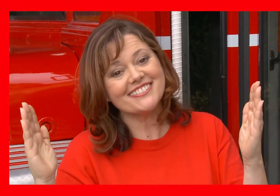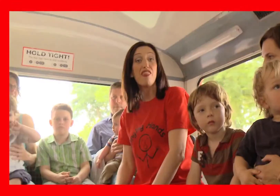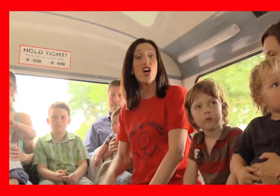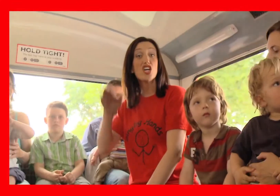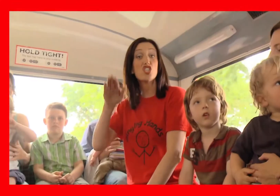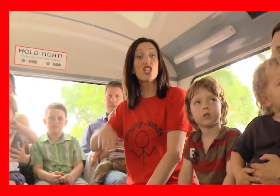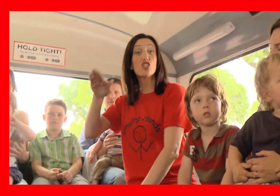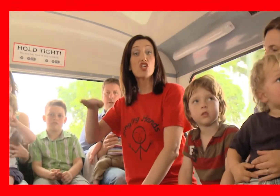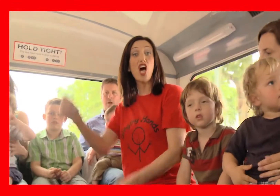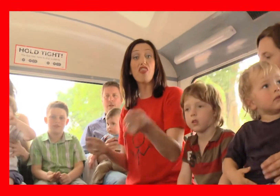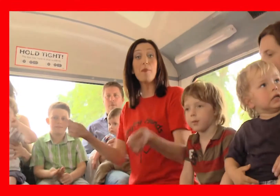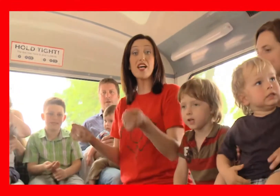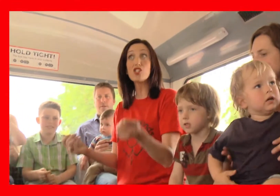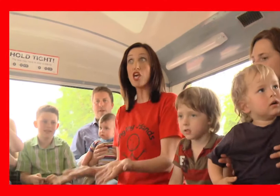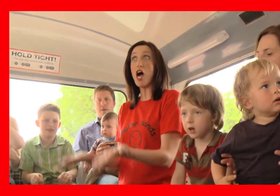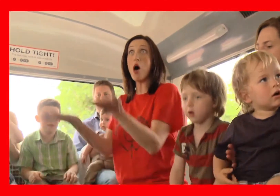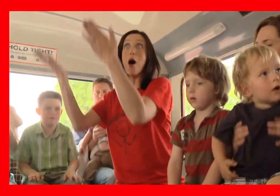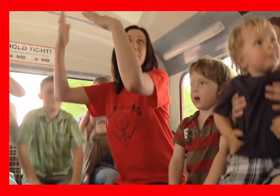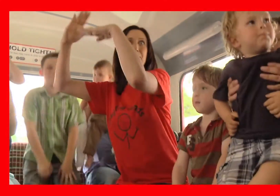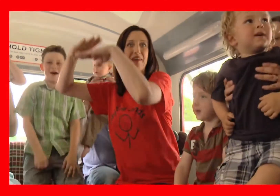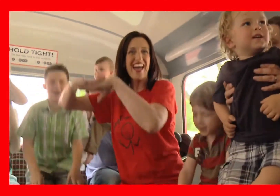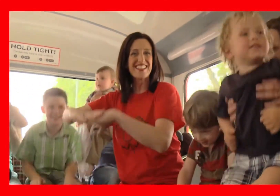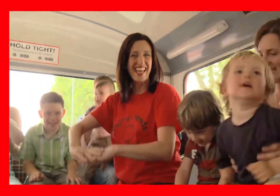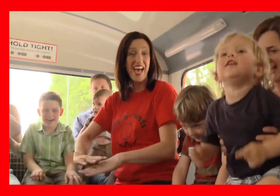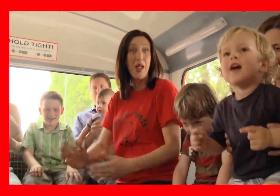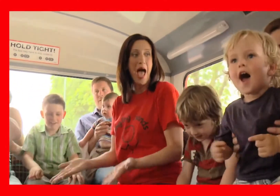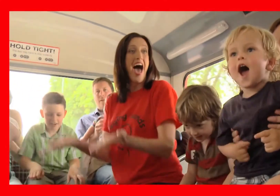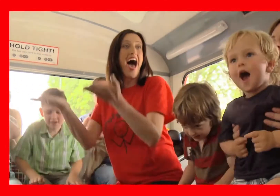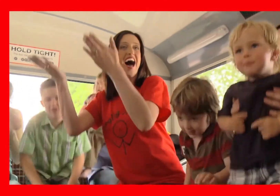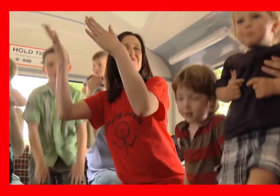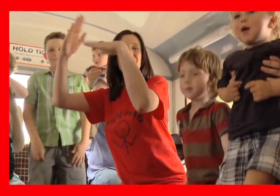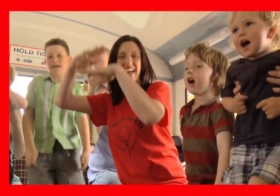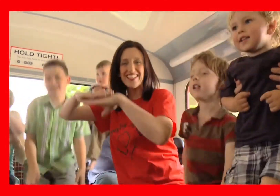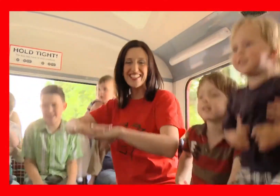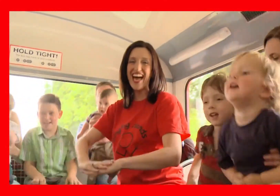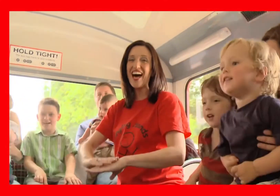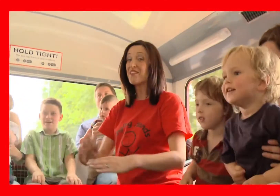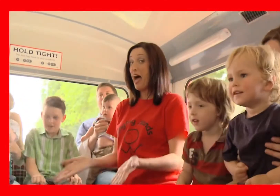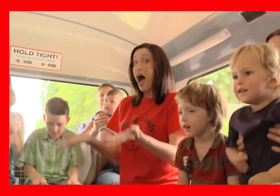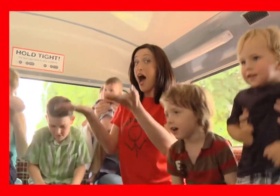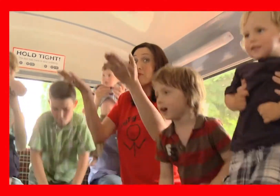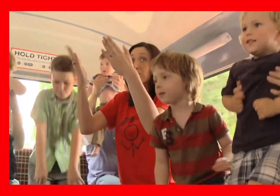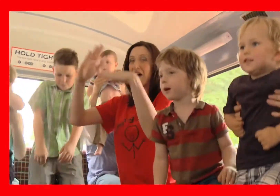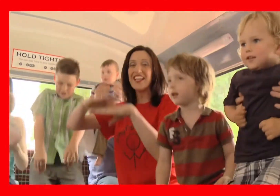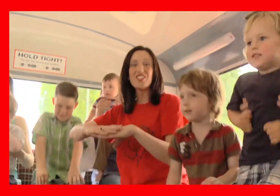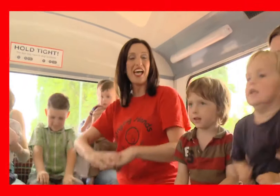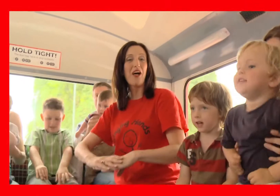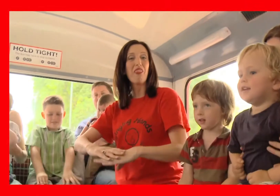The children on the bus go up and down, up and down, up and down.